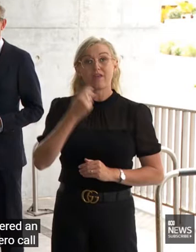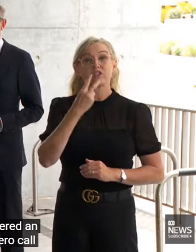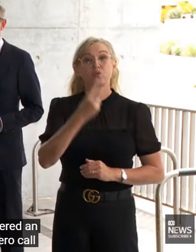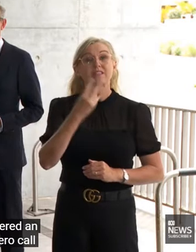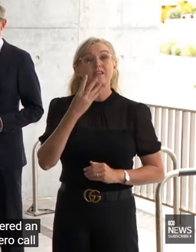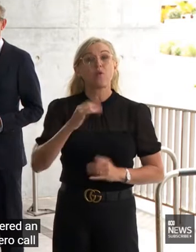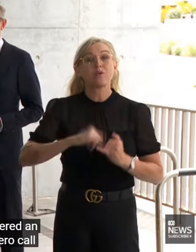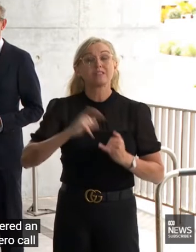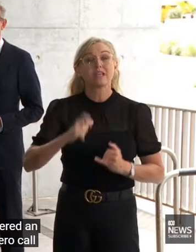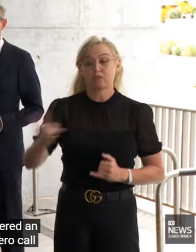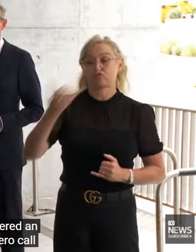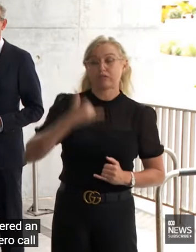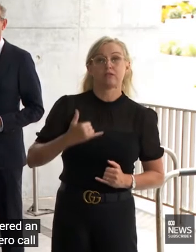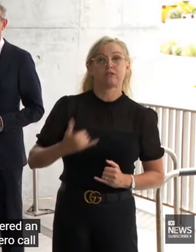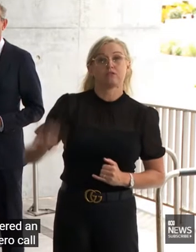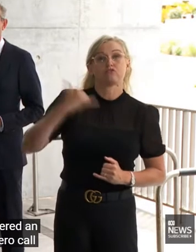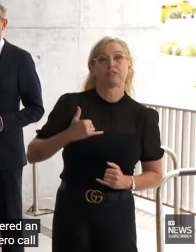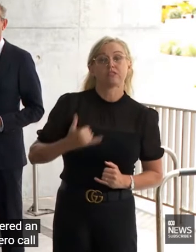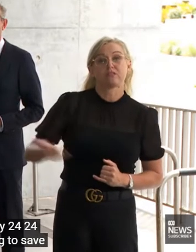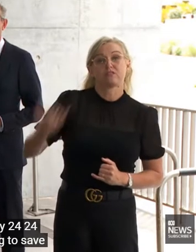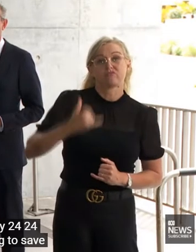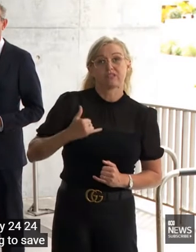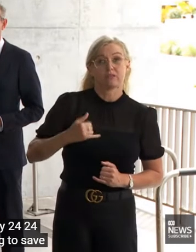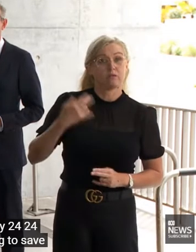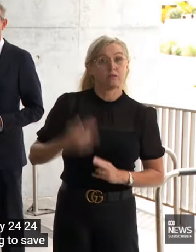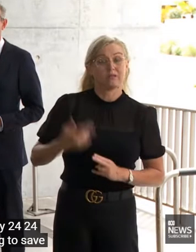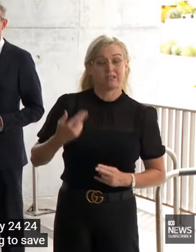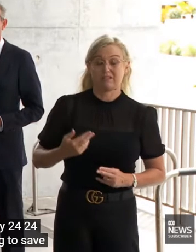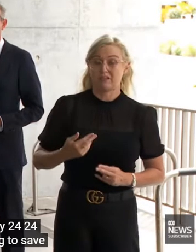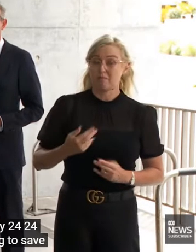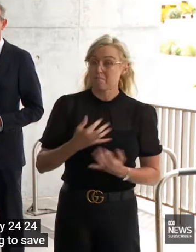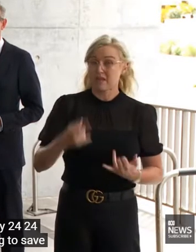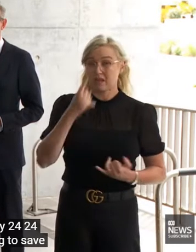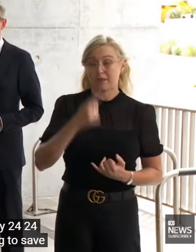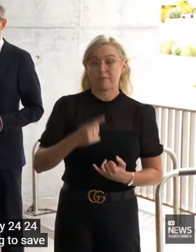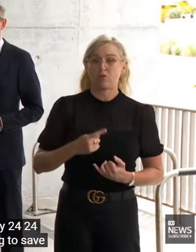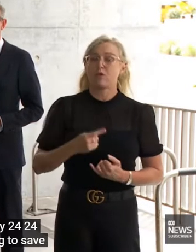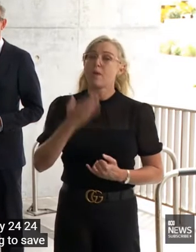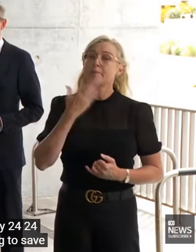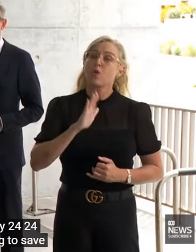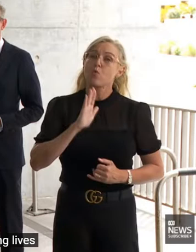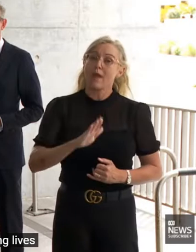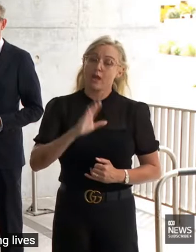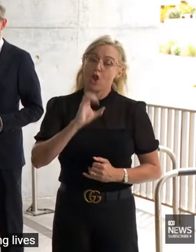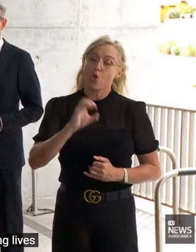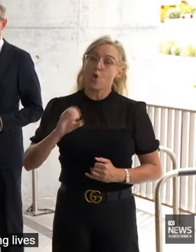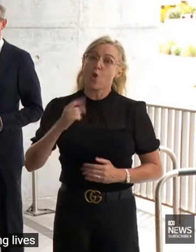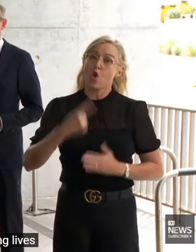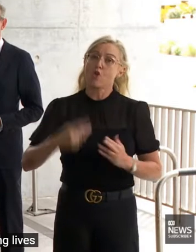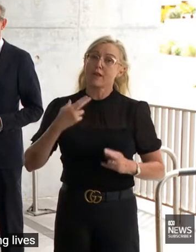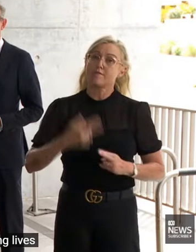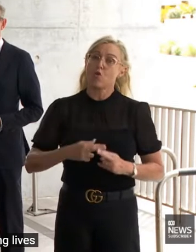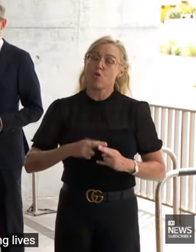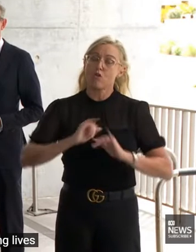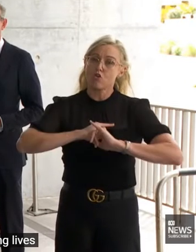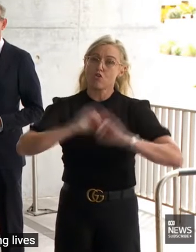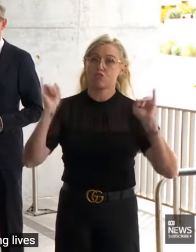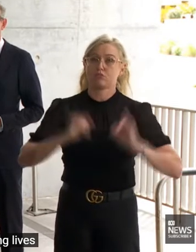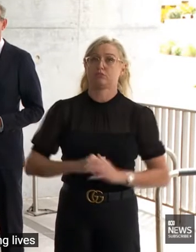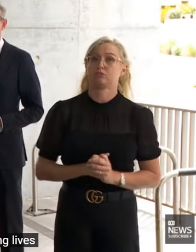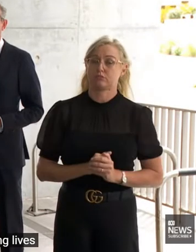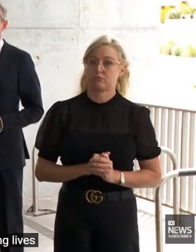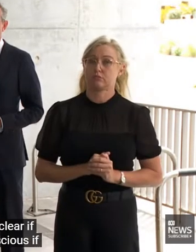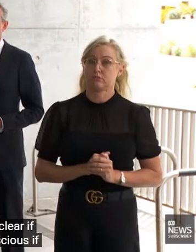24 seconds. We're asking to save 000 for saving lives. I want to be really